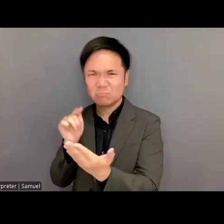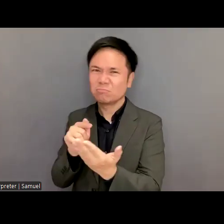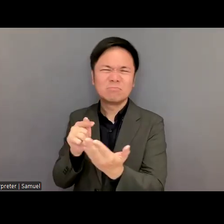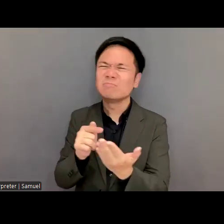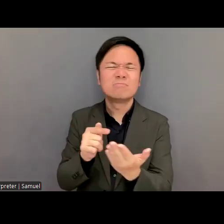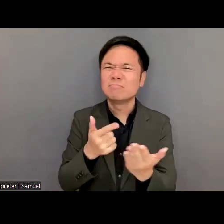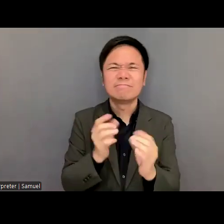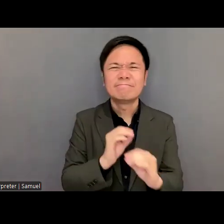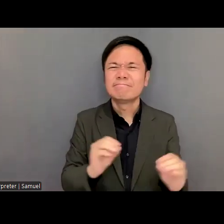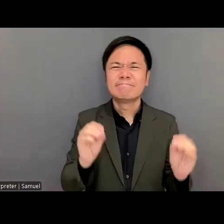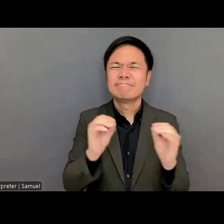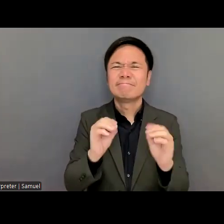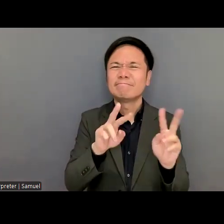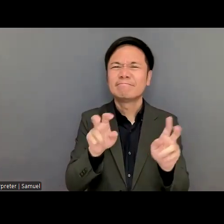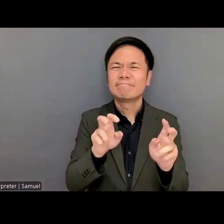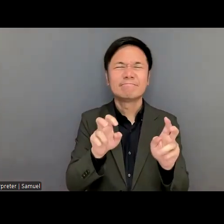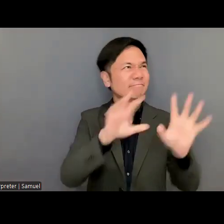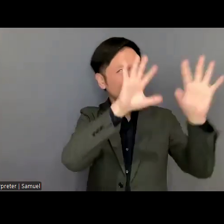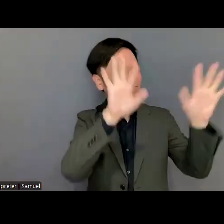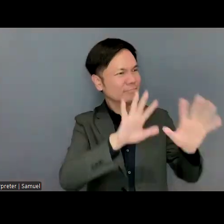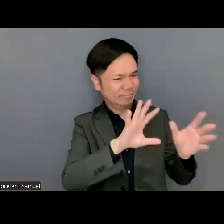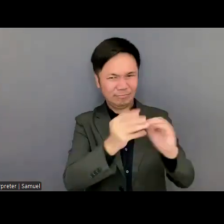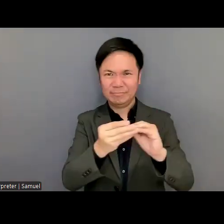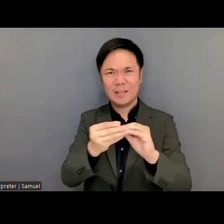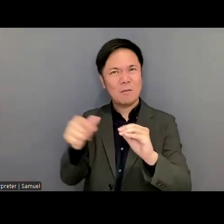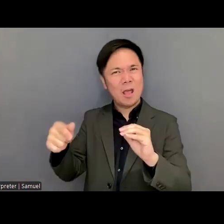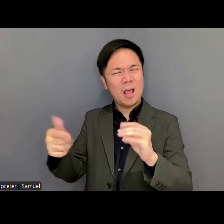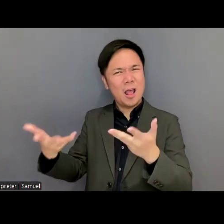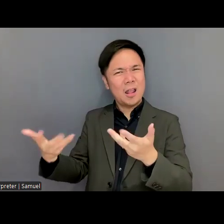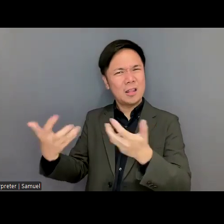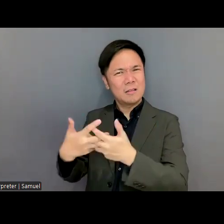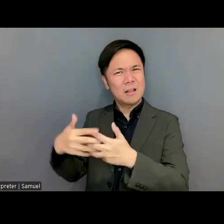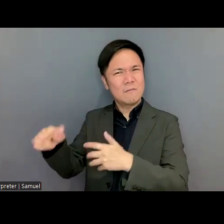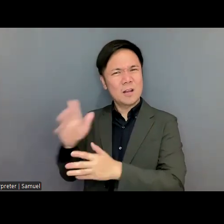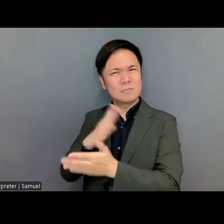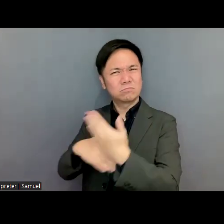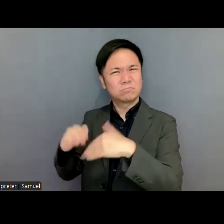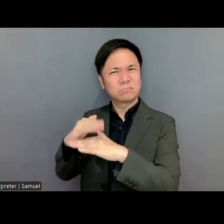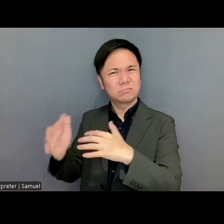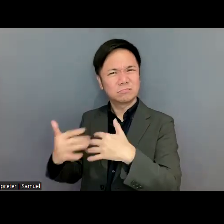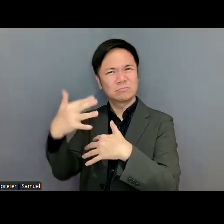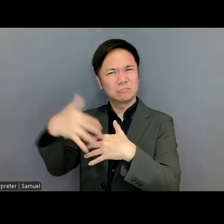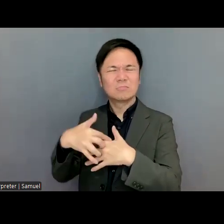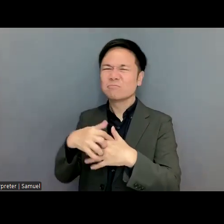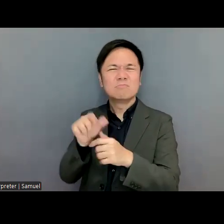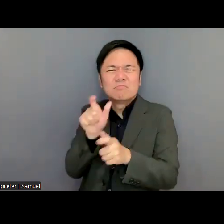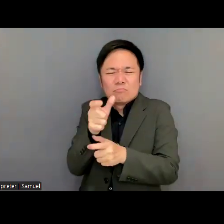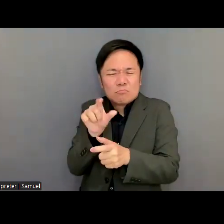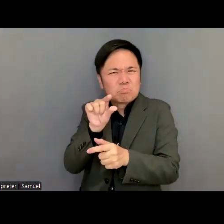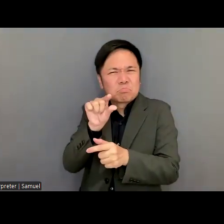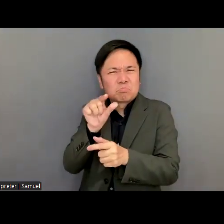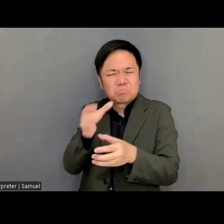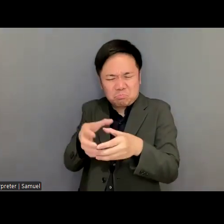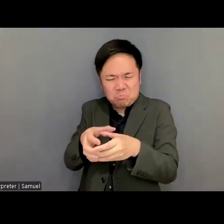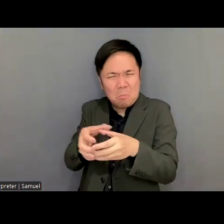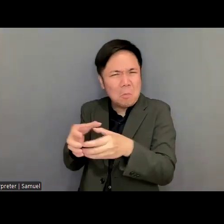integration of issues faced by indigenous people with disability, but more so people with disabilities. So these are